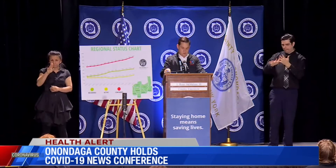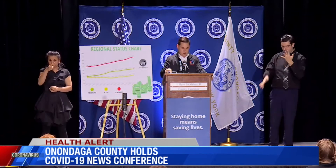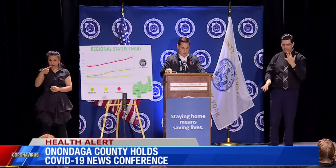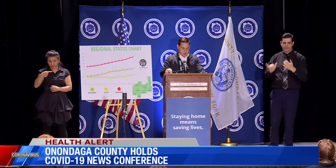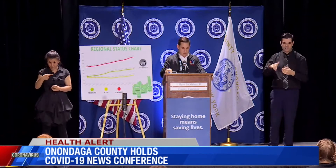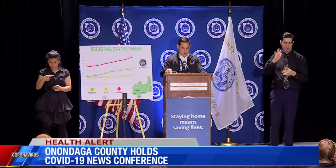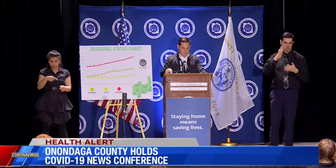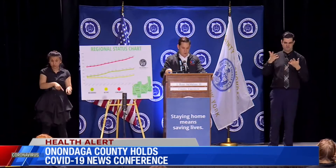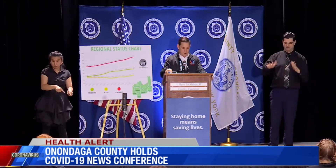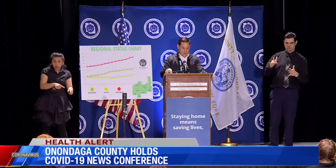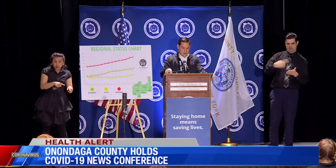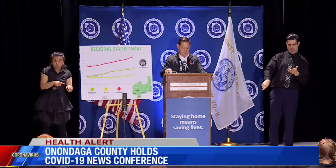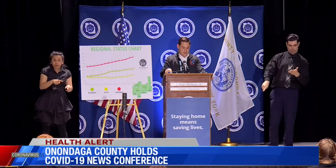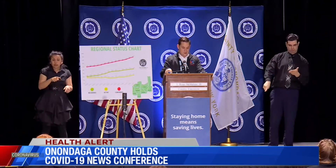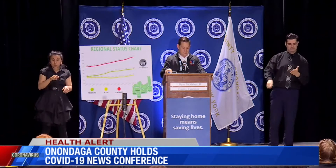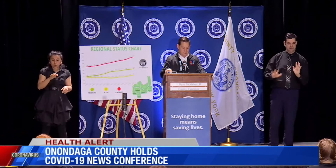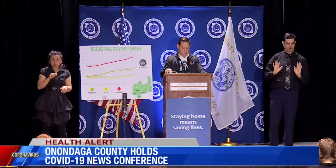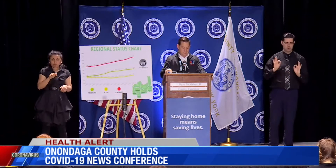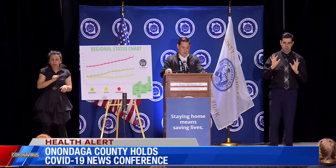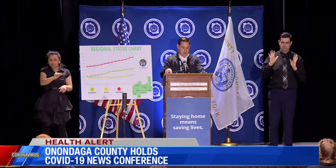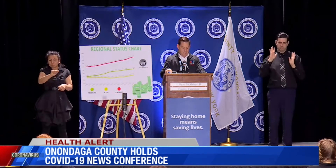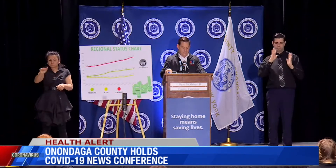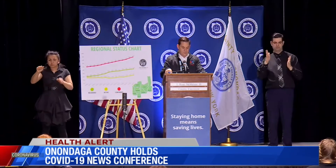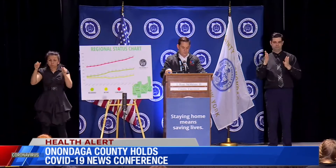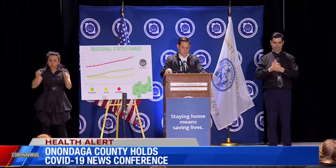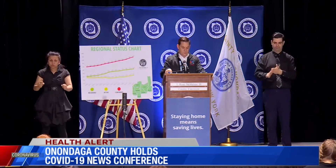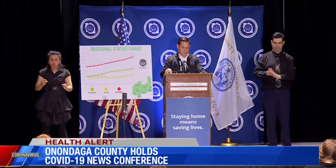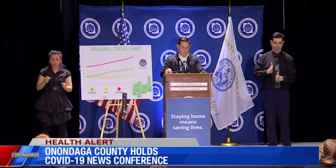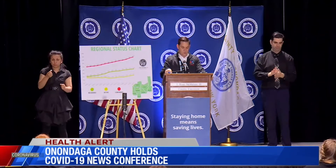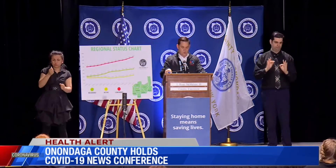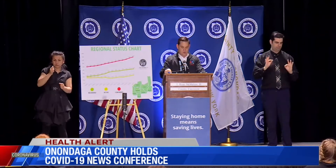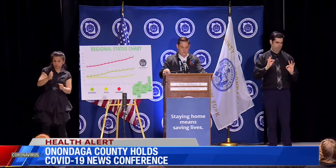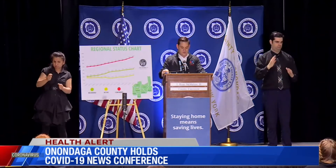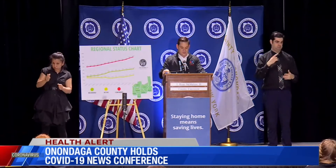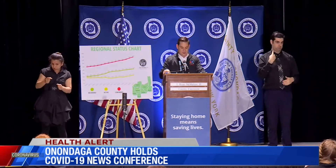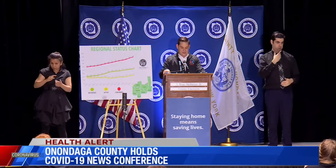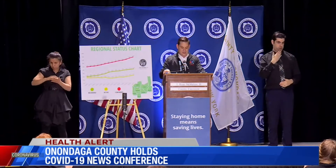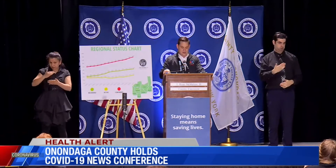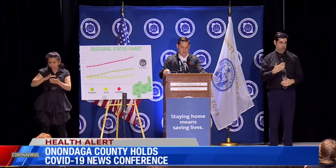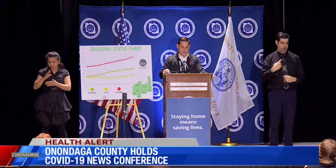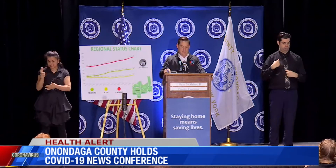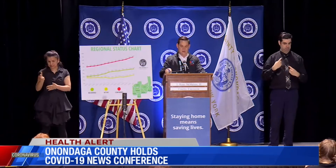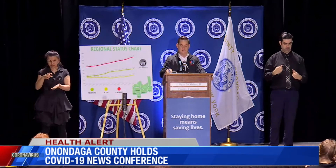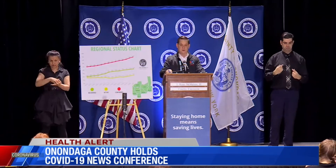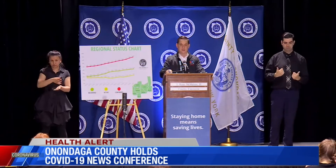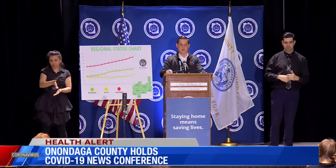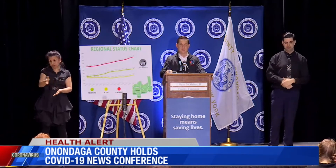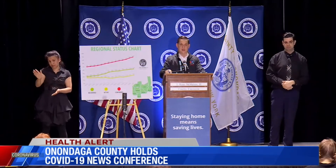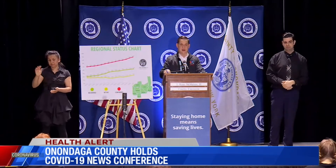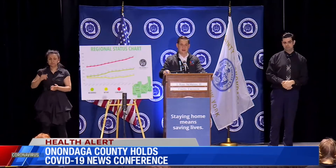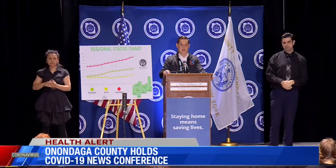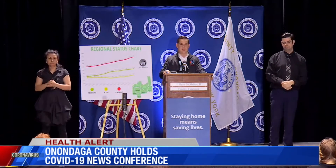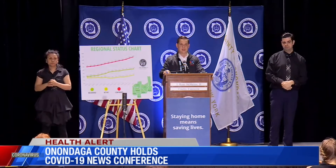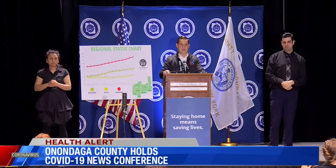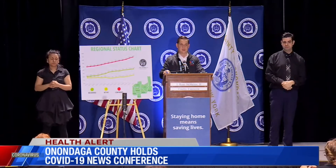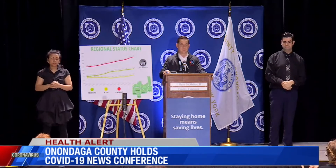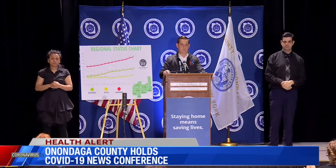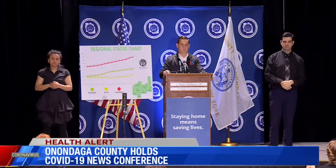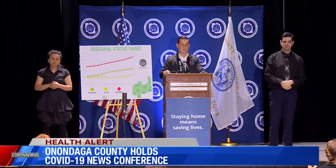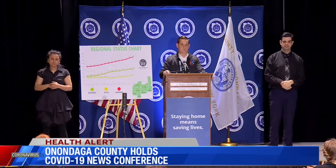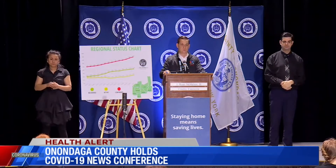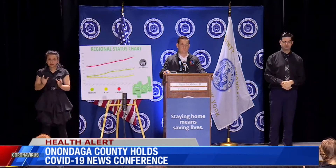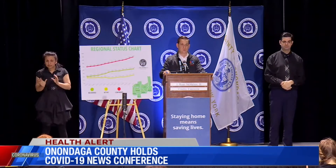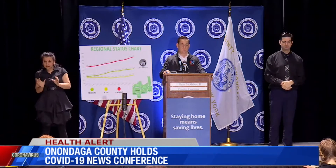restart. But essentially, what we've been seeing is the facilities that had